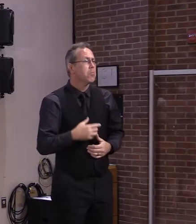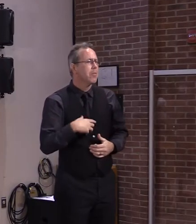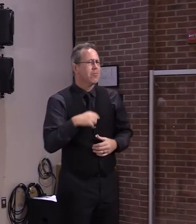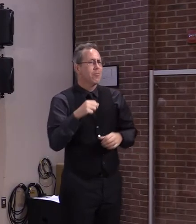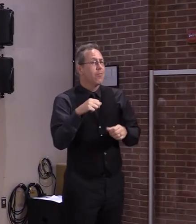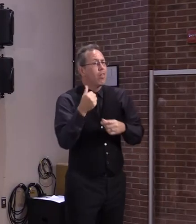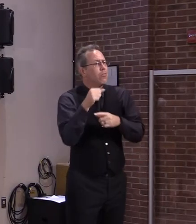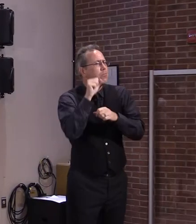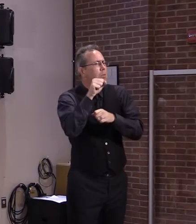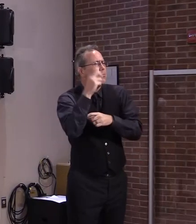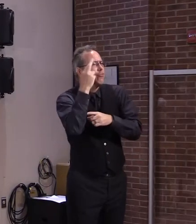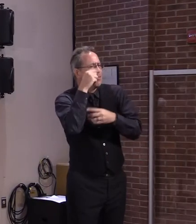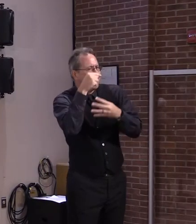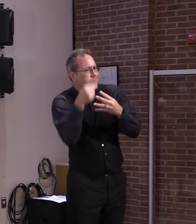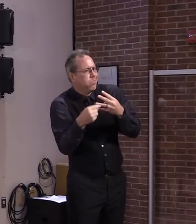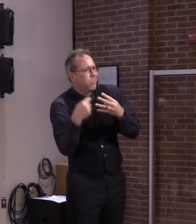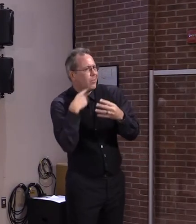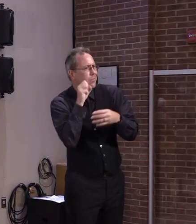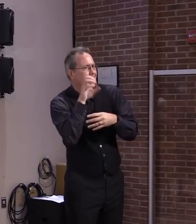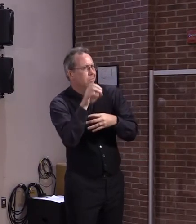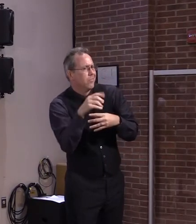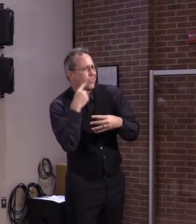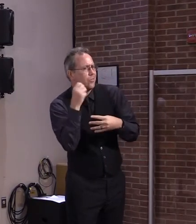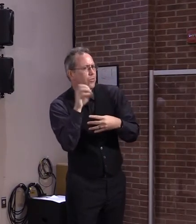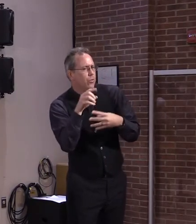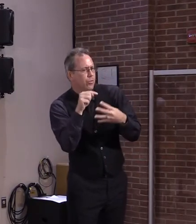as well. And then just